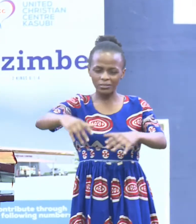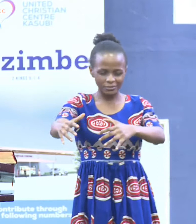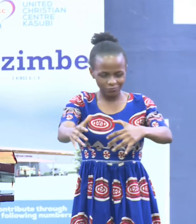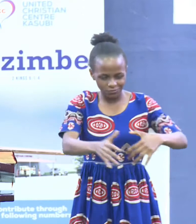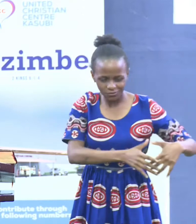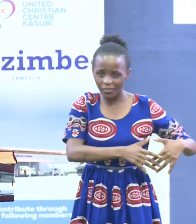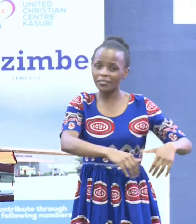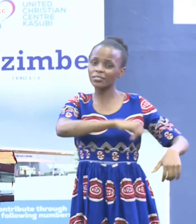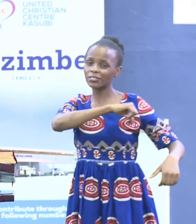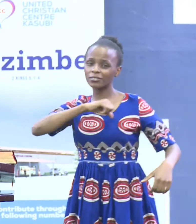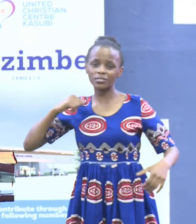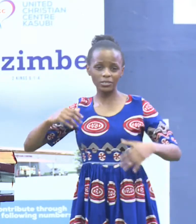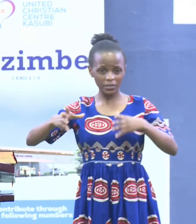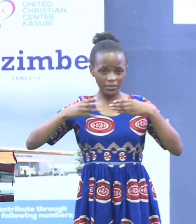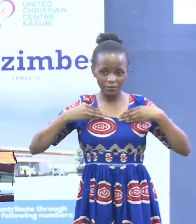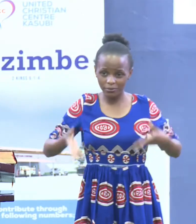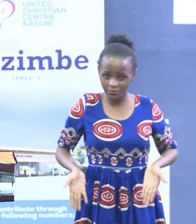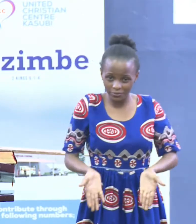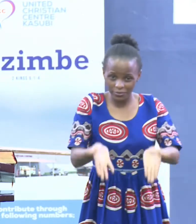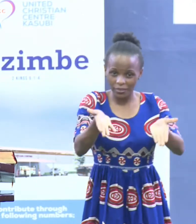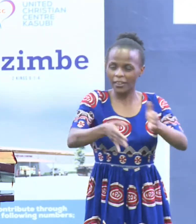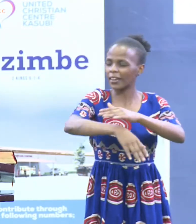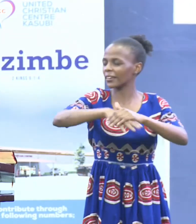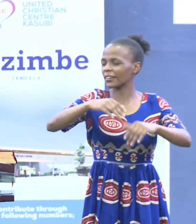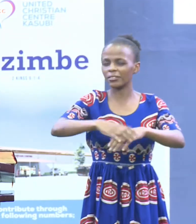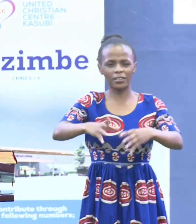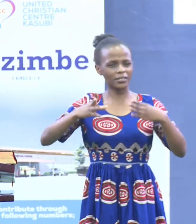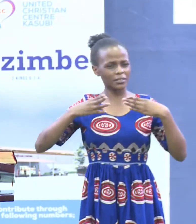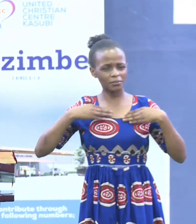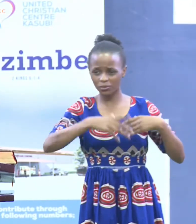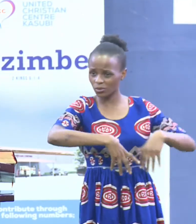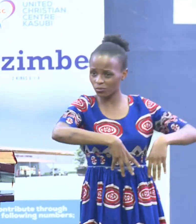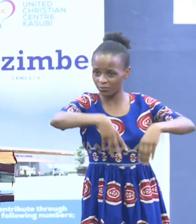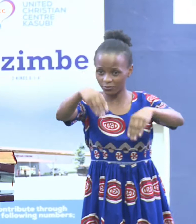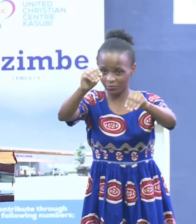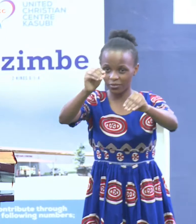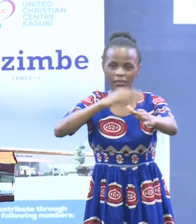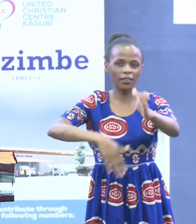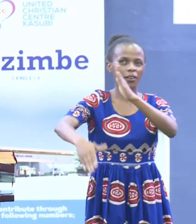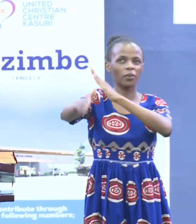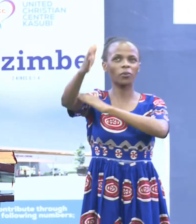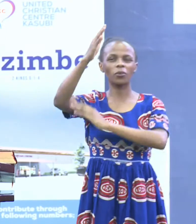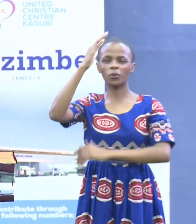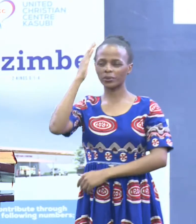and Pharaoh was still clinging with them, he didn't want to let them go. God